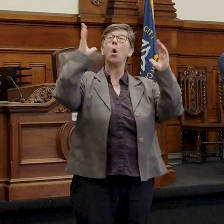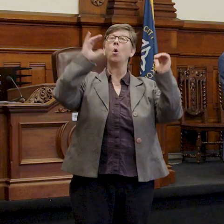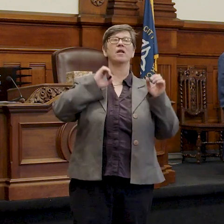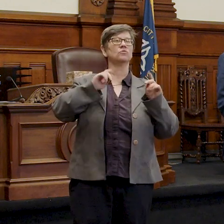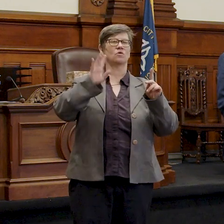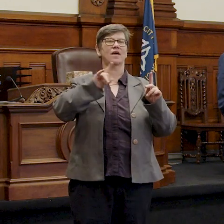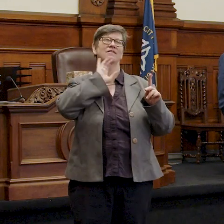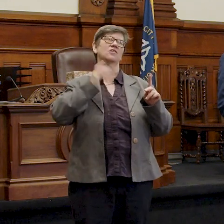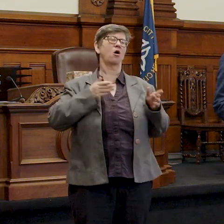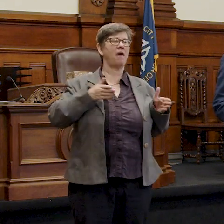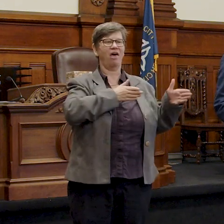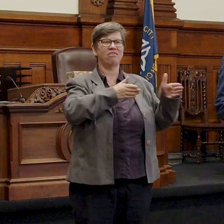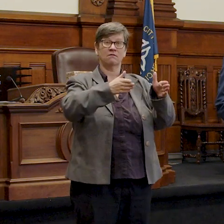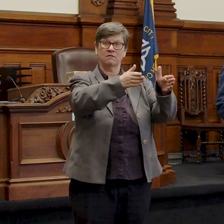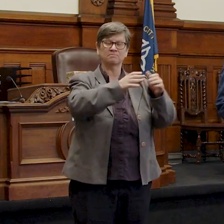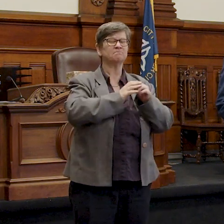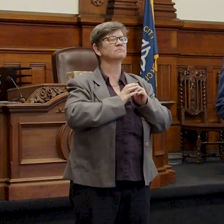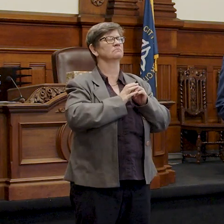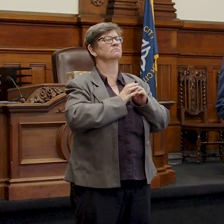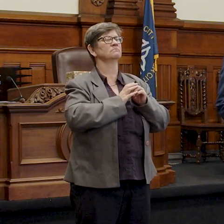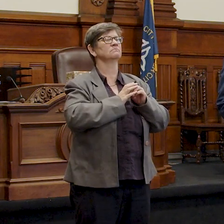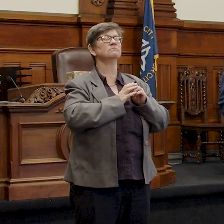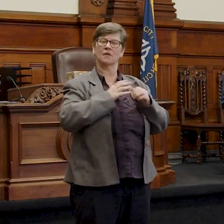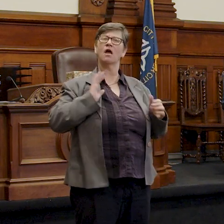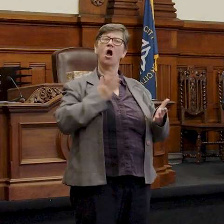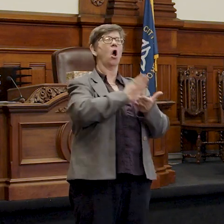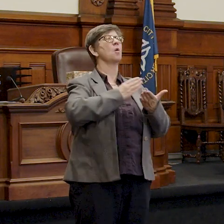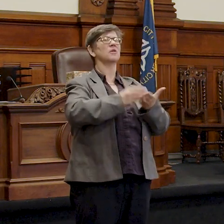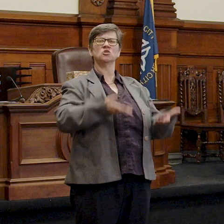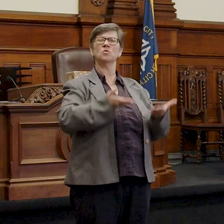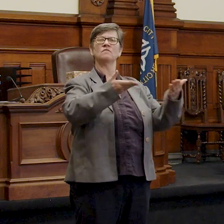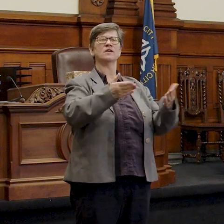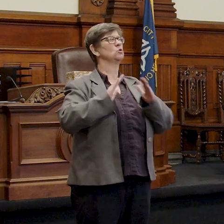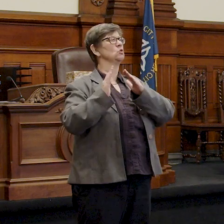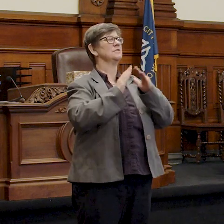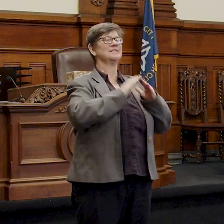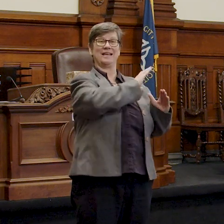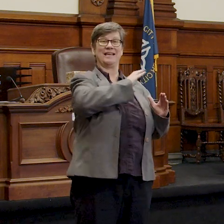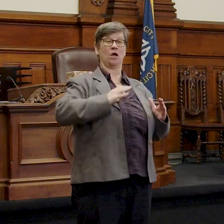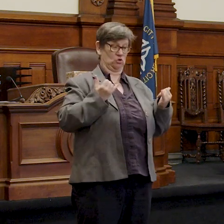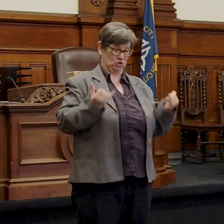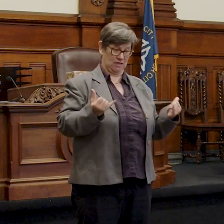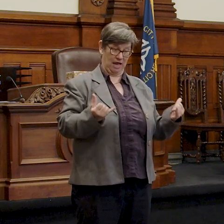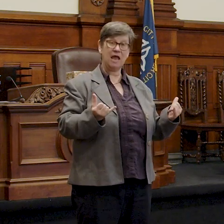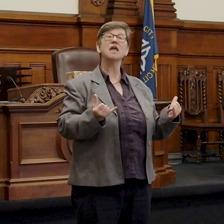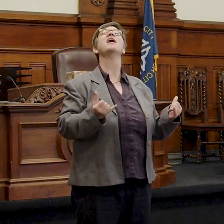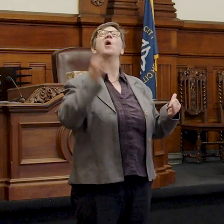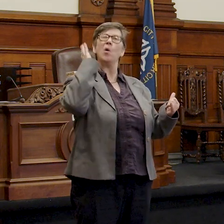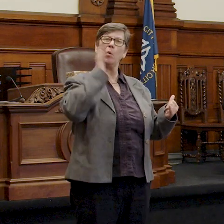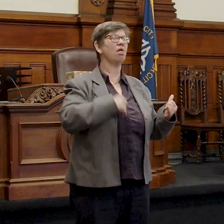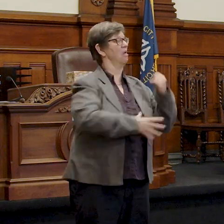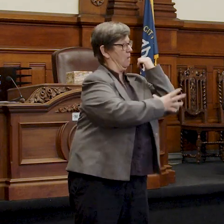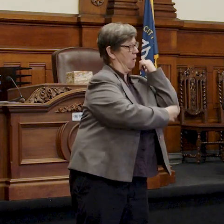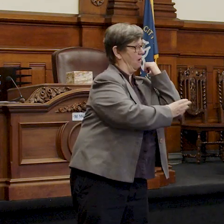presenting to the Rochester City Council today is the map, a detailed guide that will take our city from a poverty mindset to a prosperity